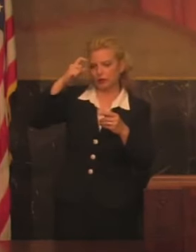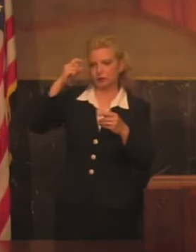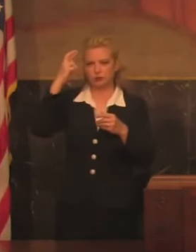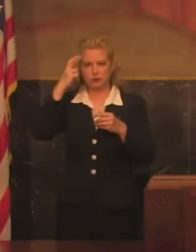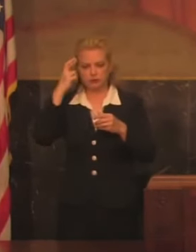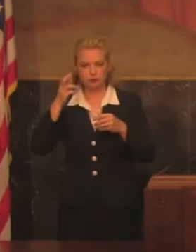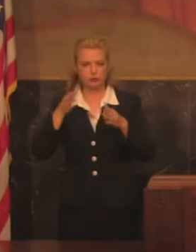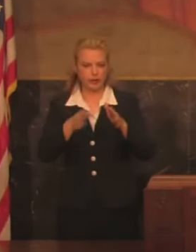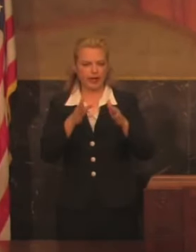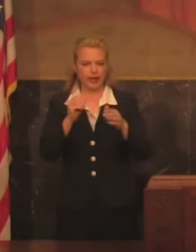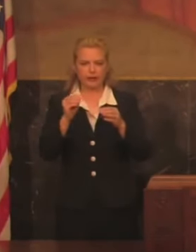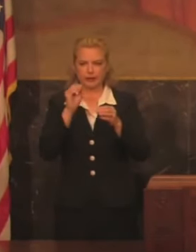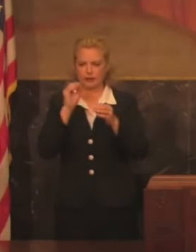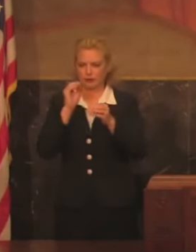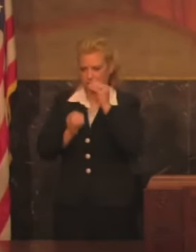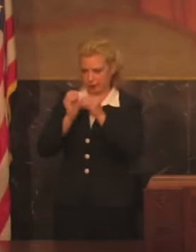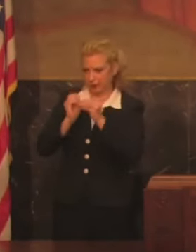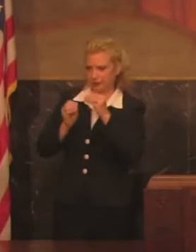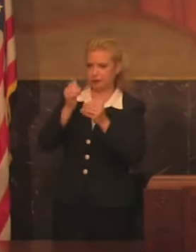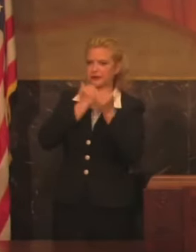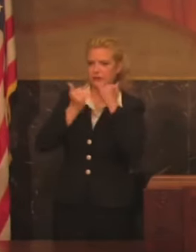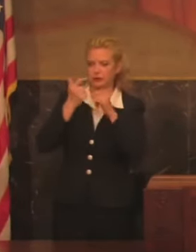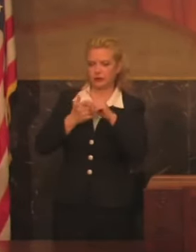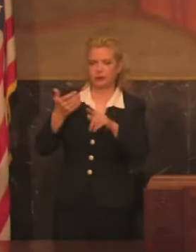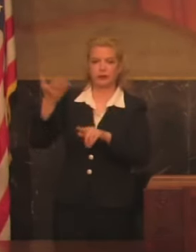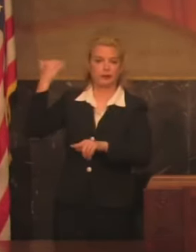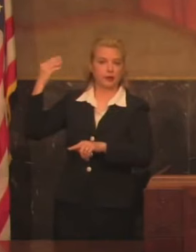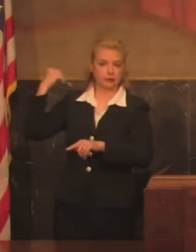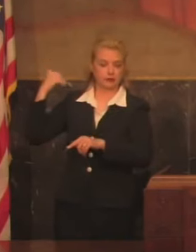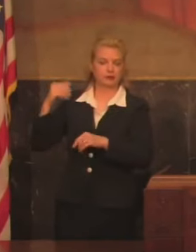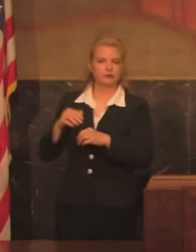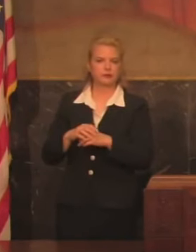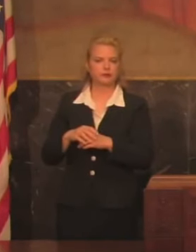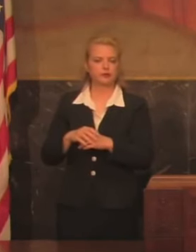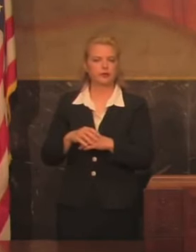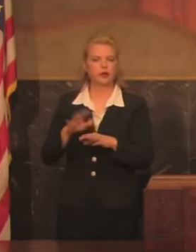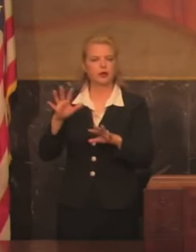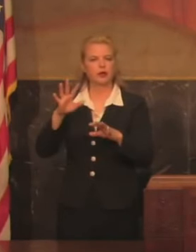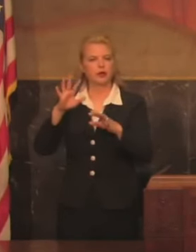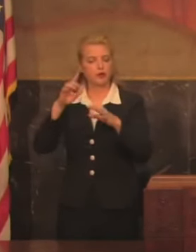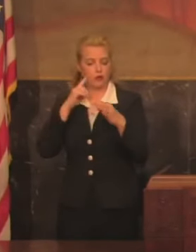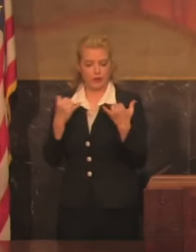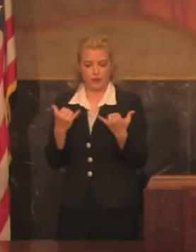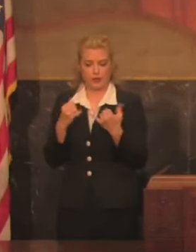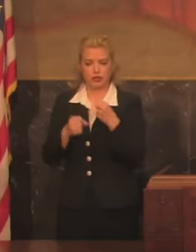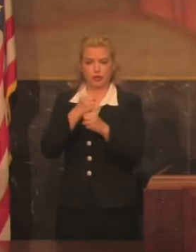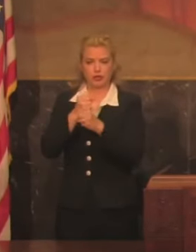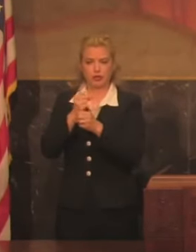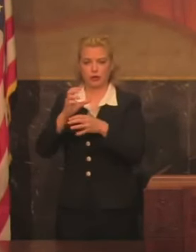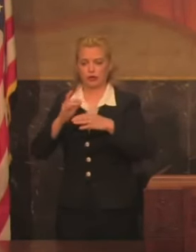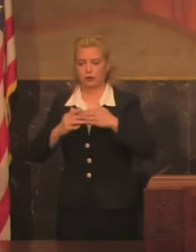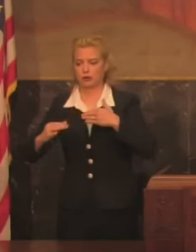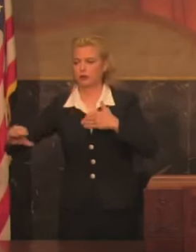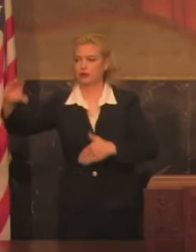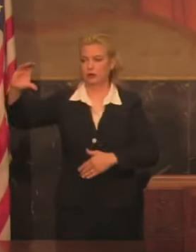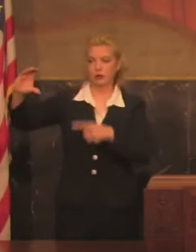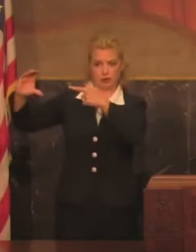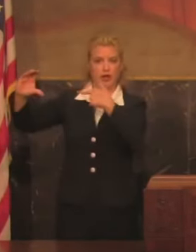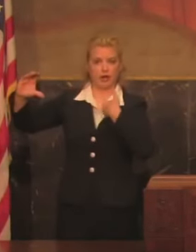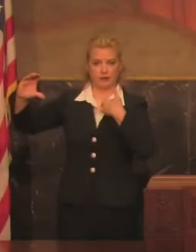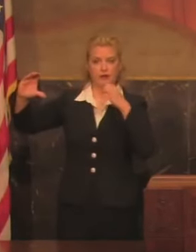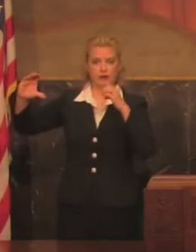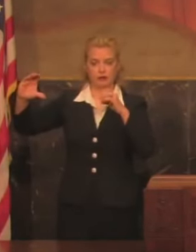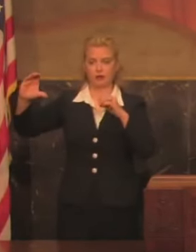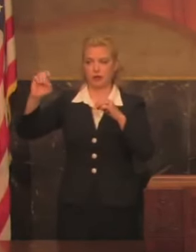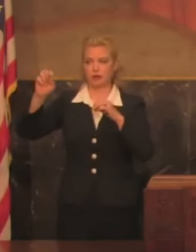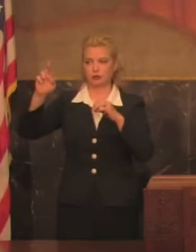correct mistakes of the past. As it relates to the excess funds for the current year, there are some outstanding